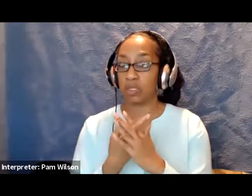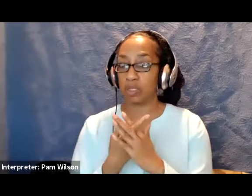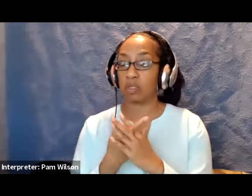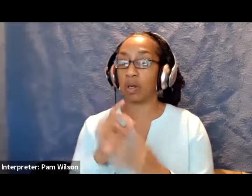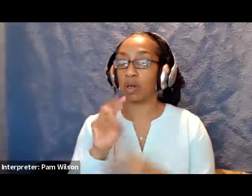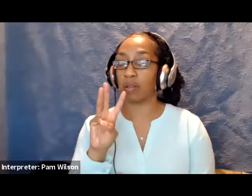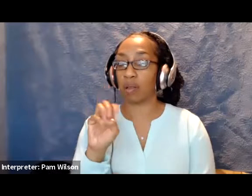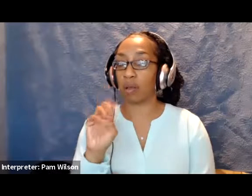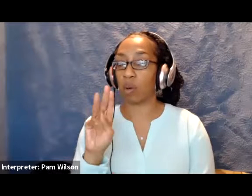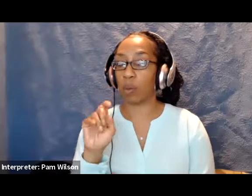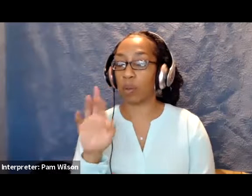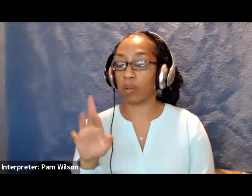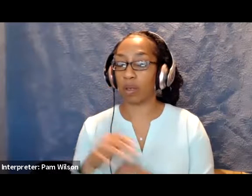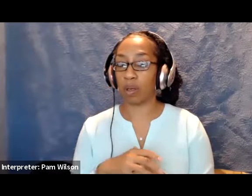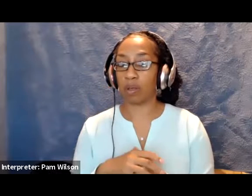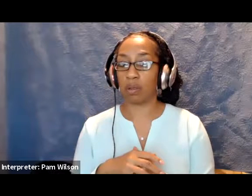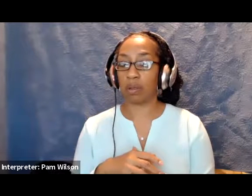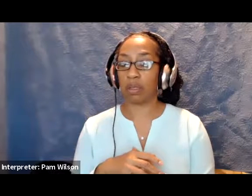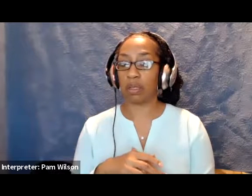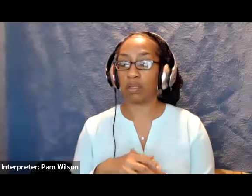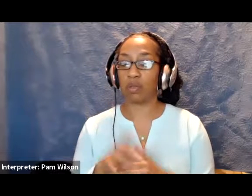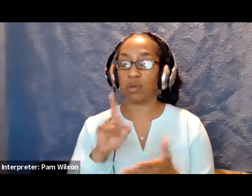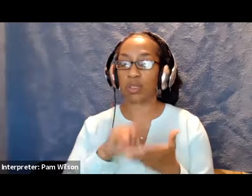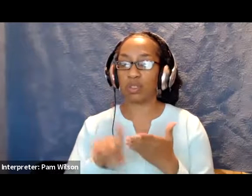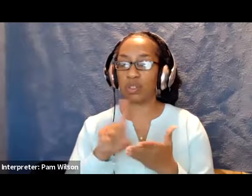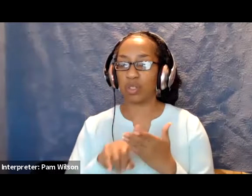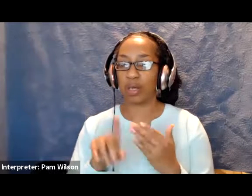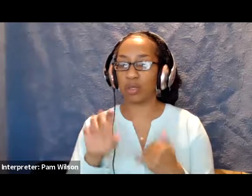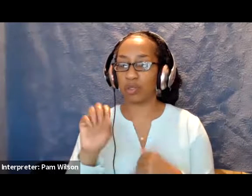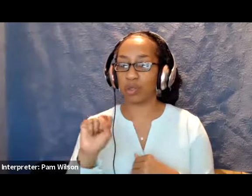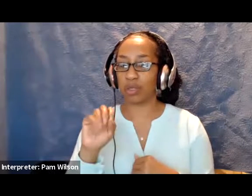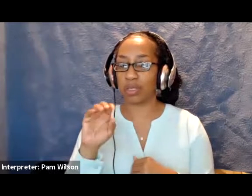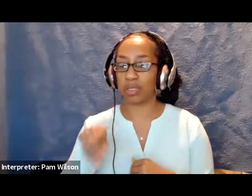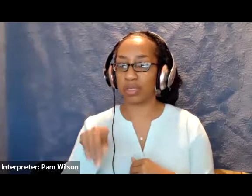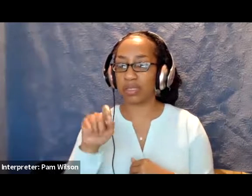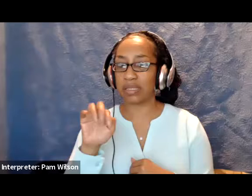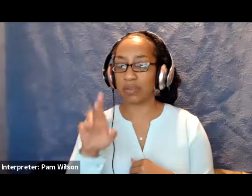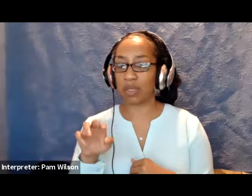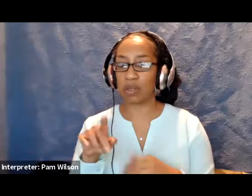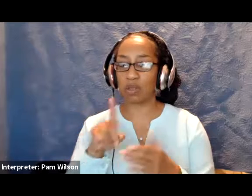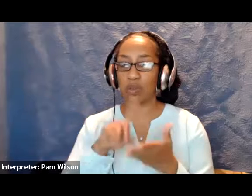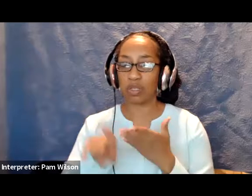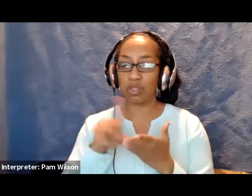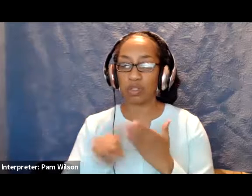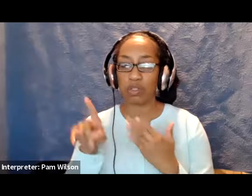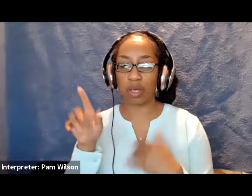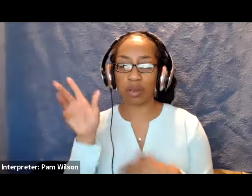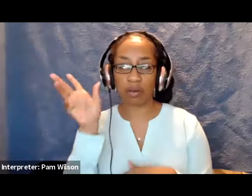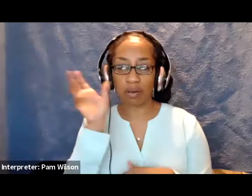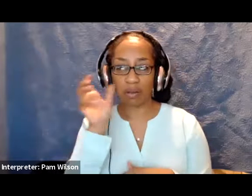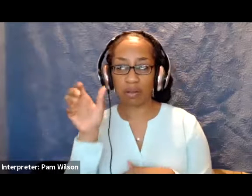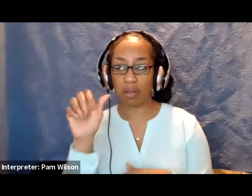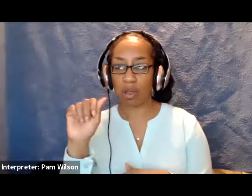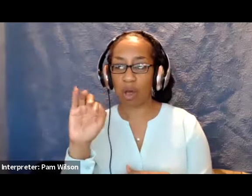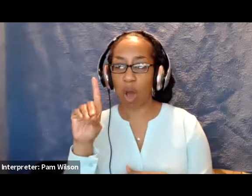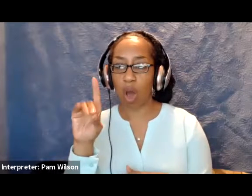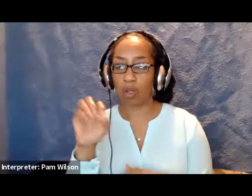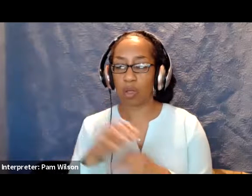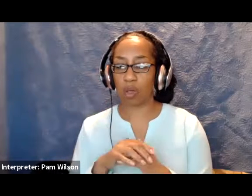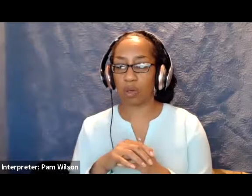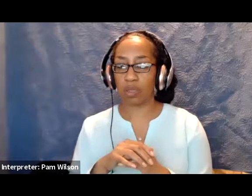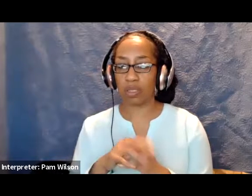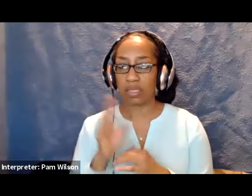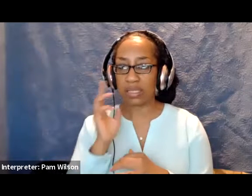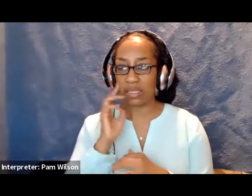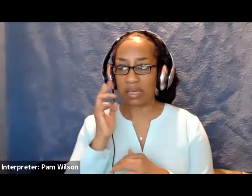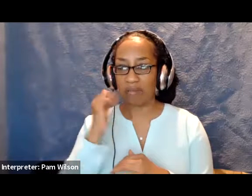this point, you can test your speakers at all. Sometimes it'll say, test my audio. And that'll give you audio options